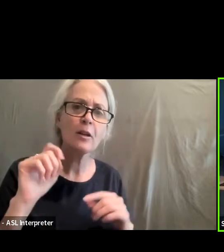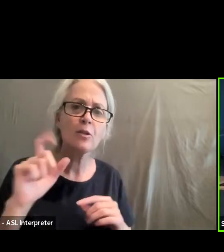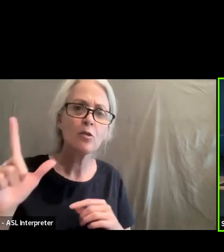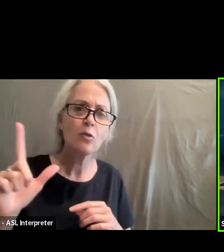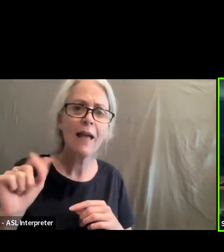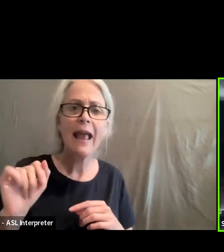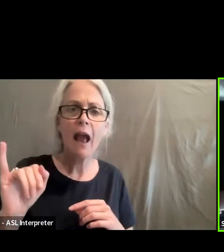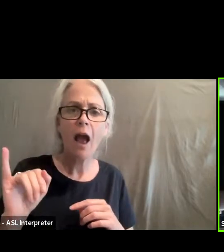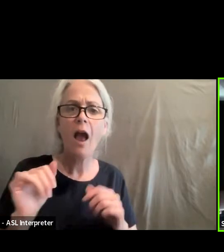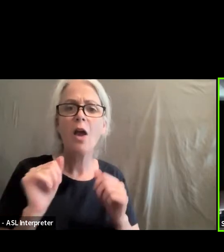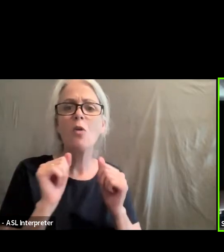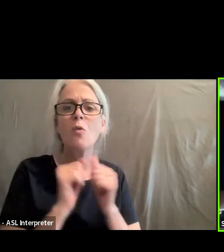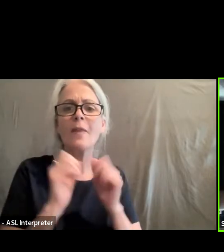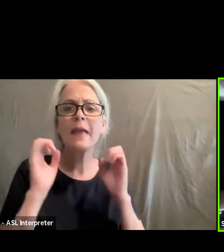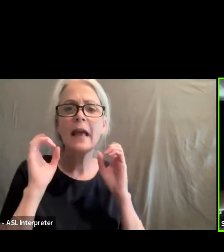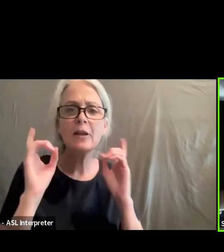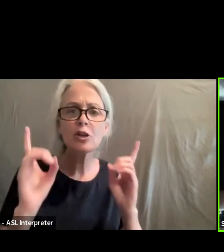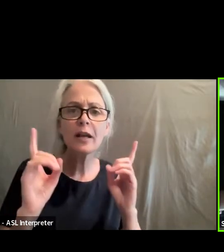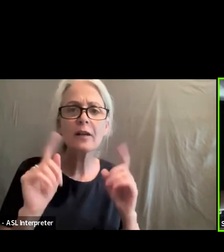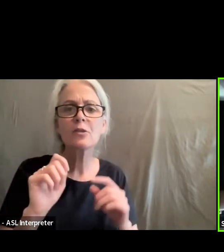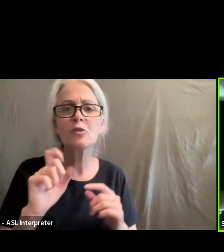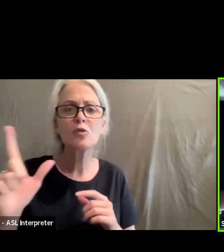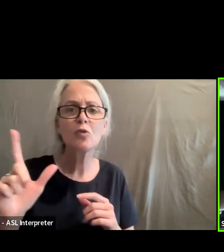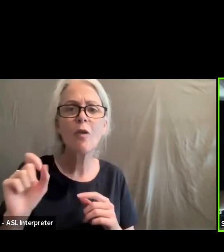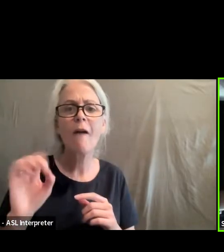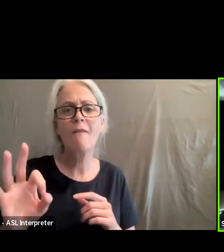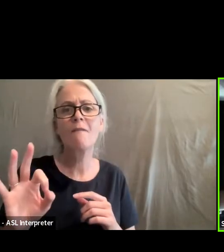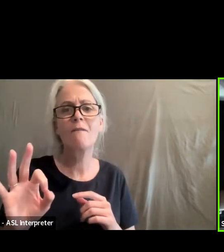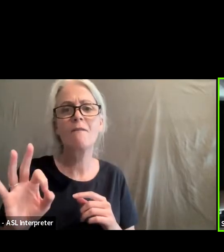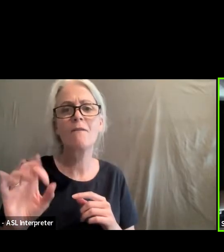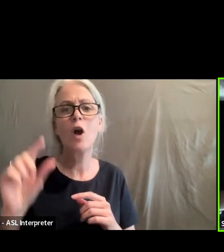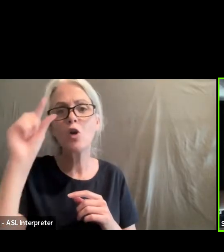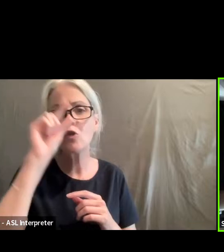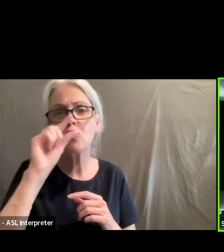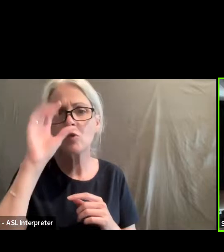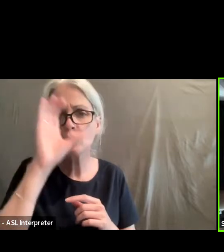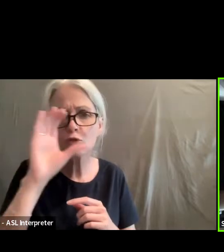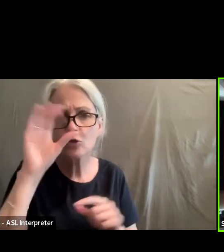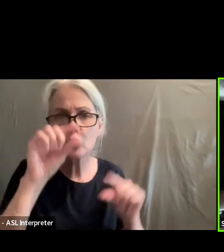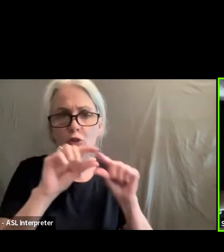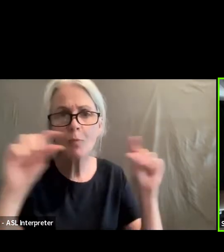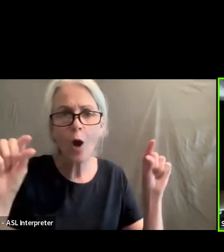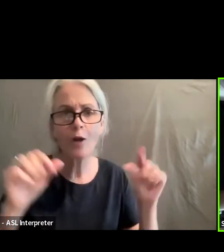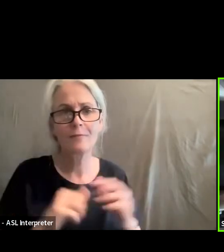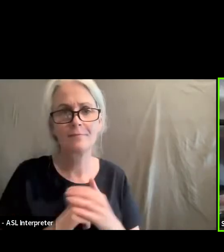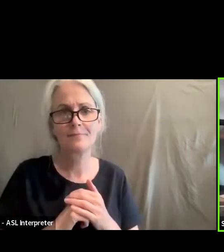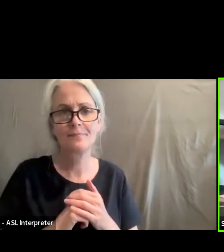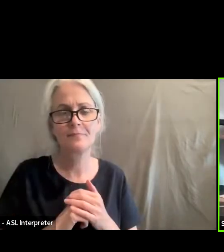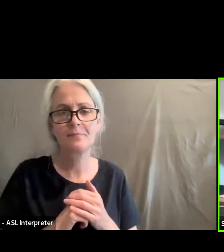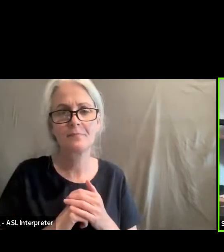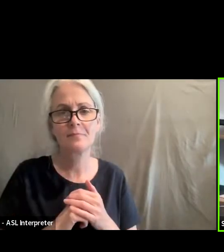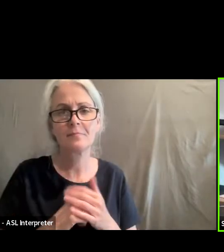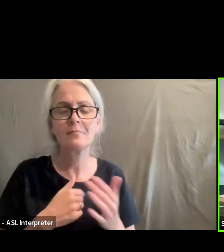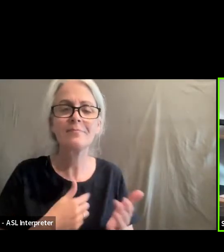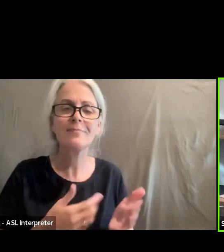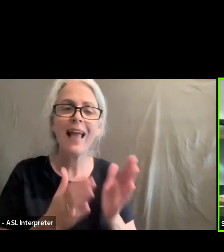AI with the educational tool of a Google search bar. When I ask Google a question